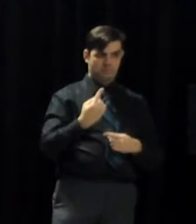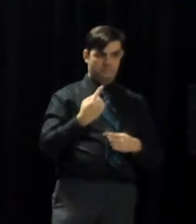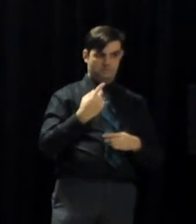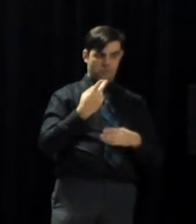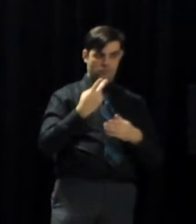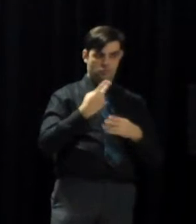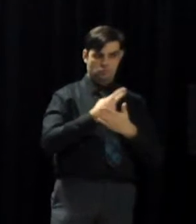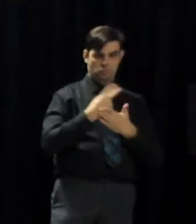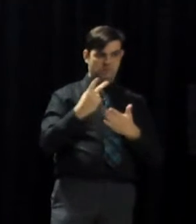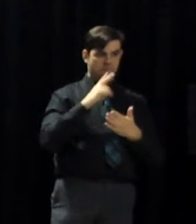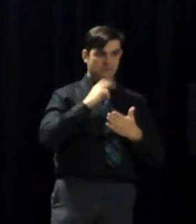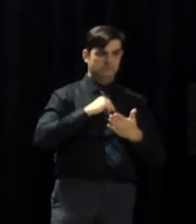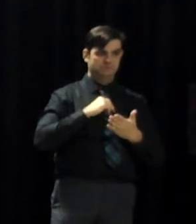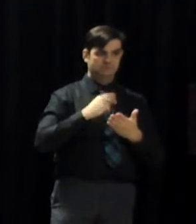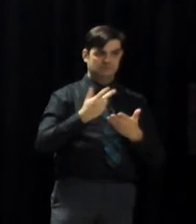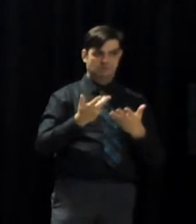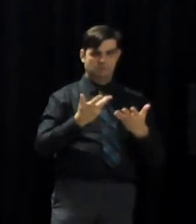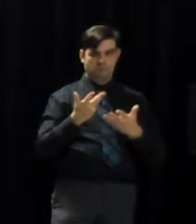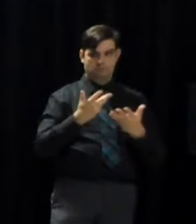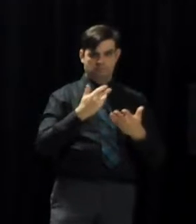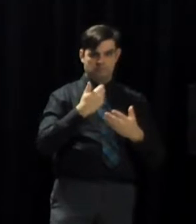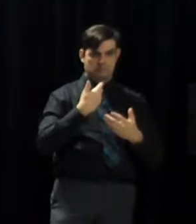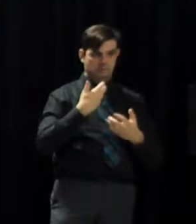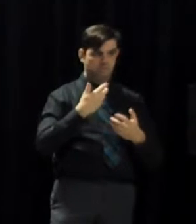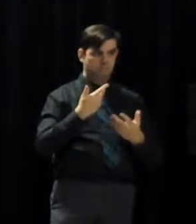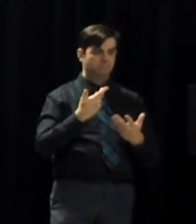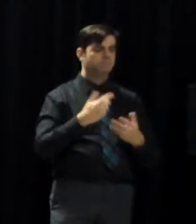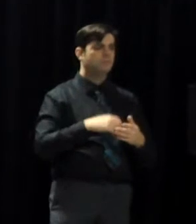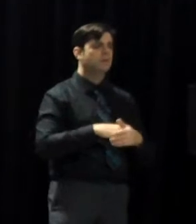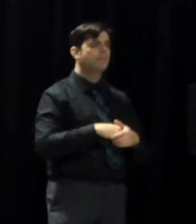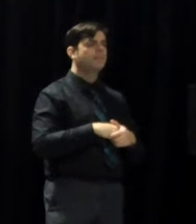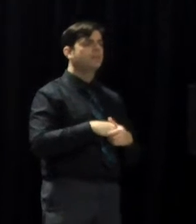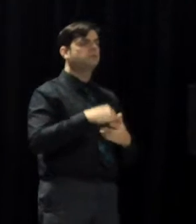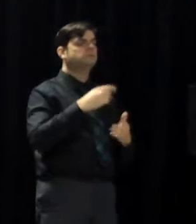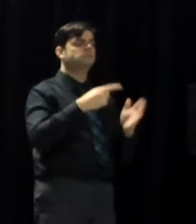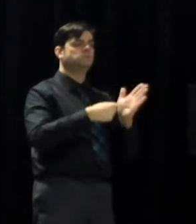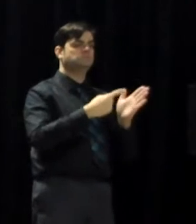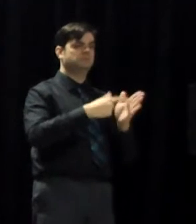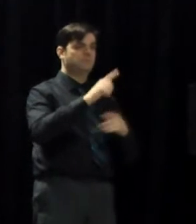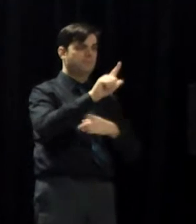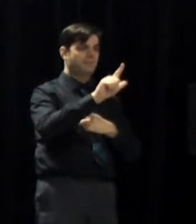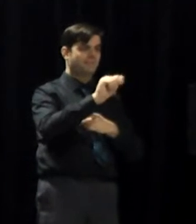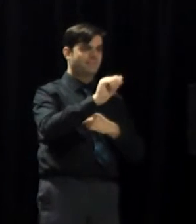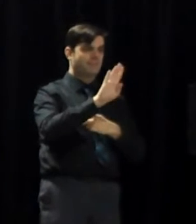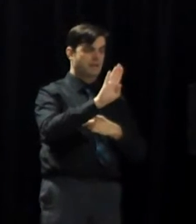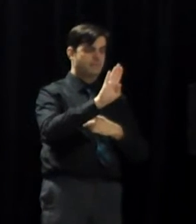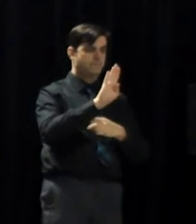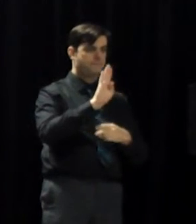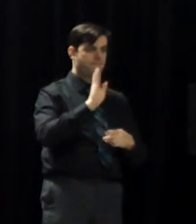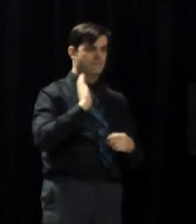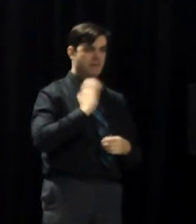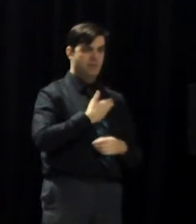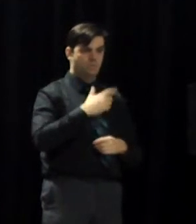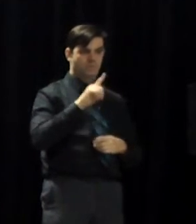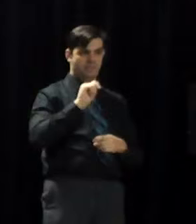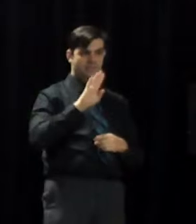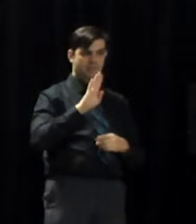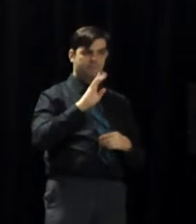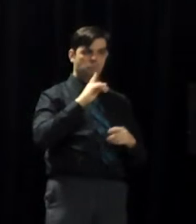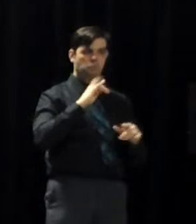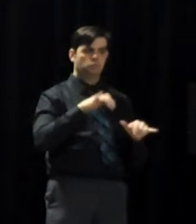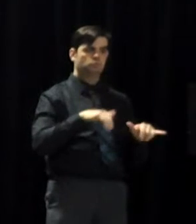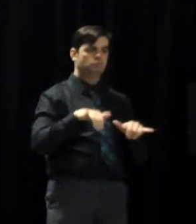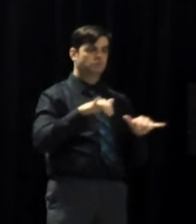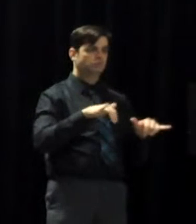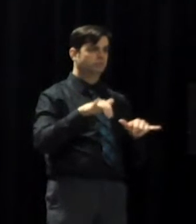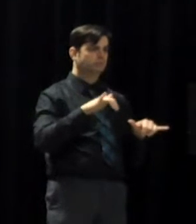with the way the labs report, our labs that we work with are pretty standard. I've gotten word that the national labs, again, are